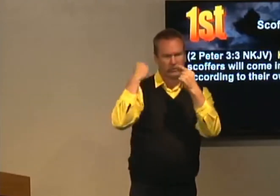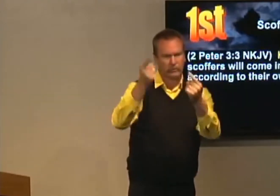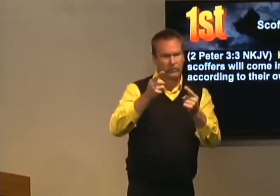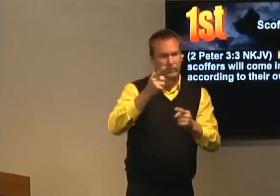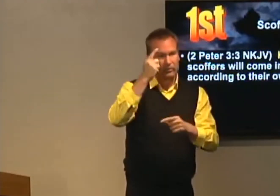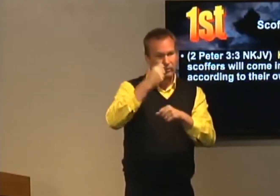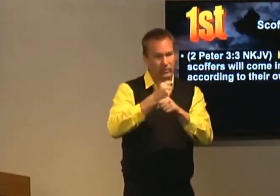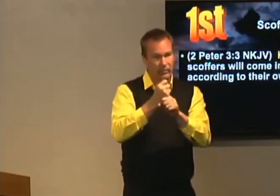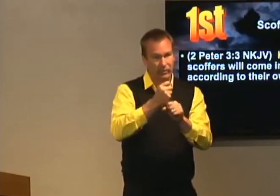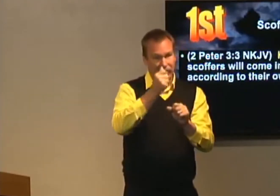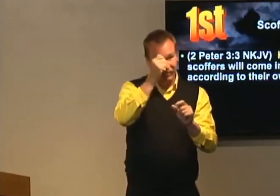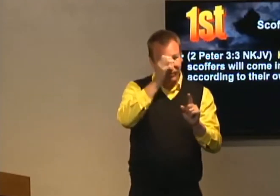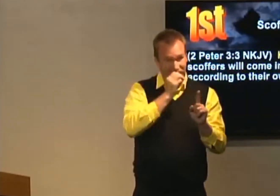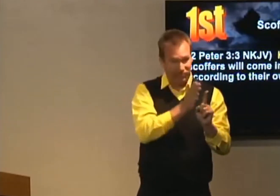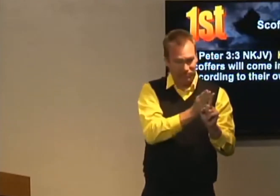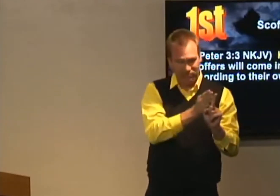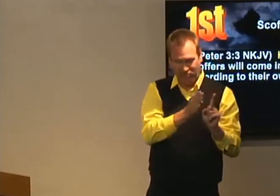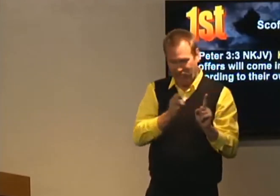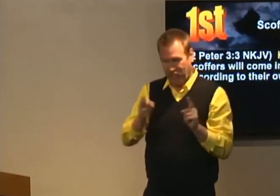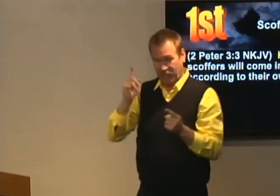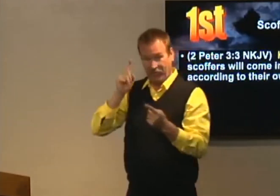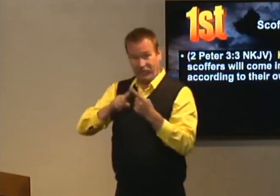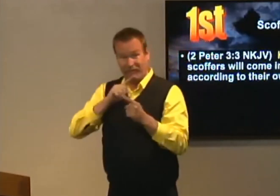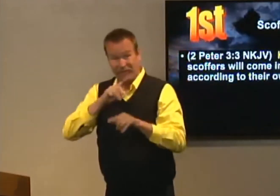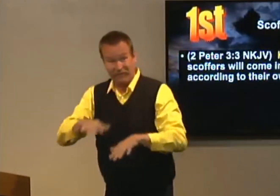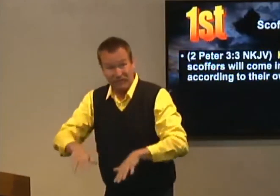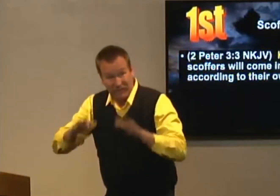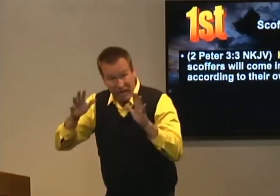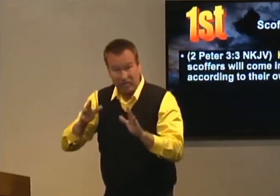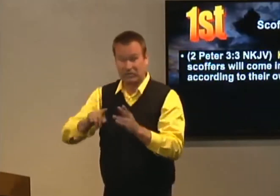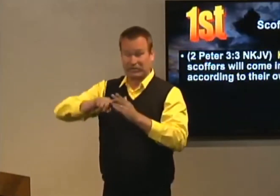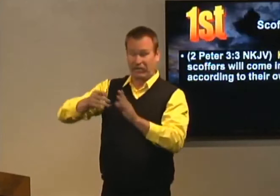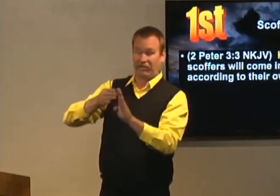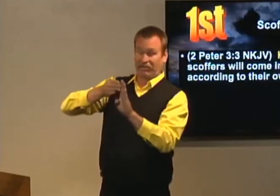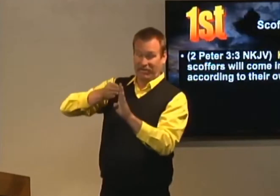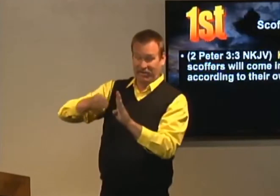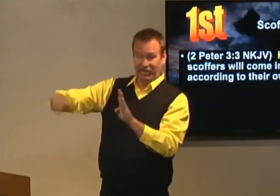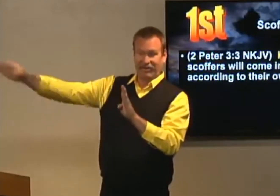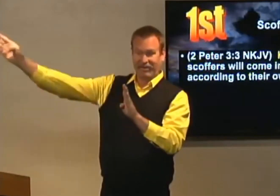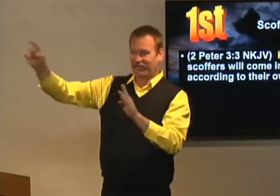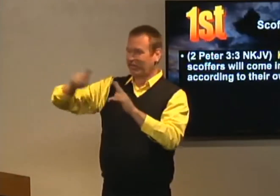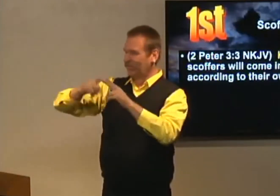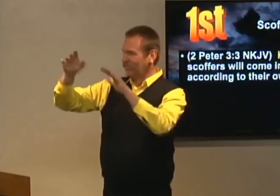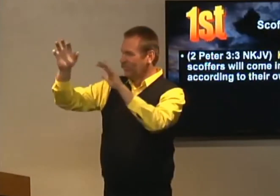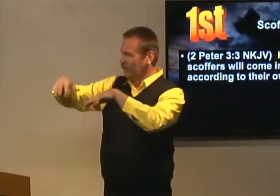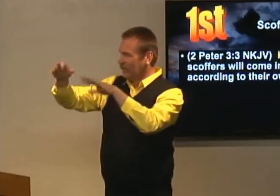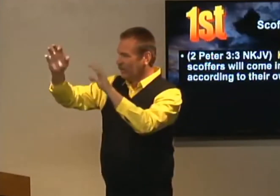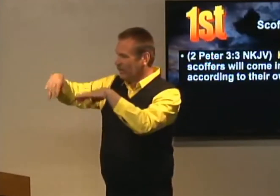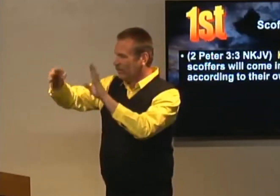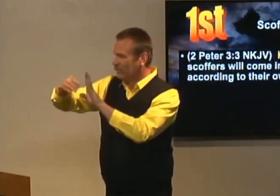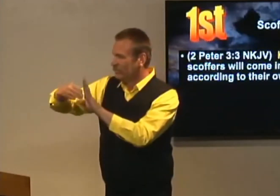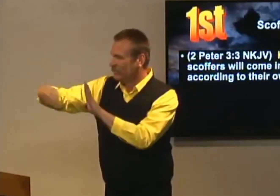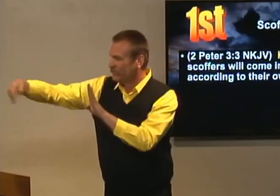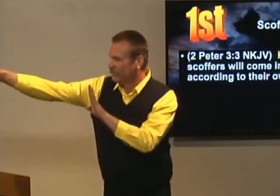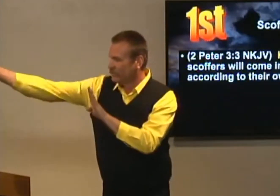there was water came up from the ground, you know, to for the plants and to maintain vegetation. And after that,